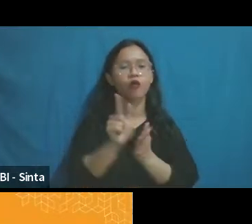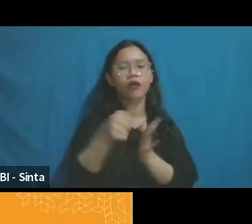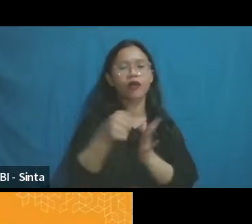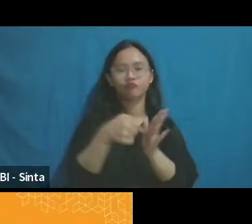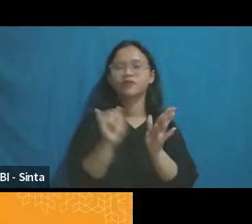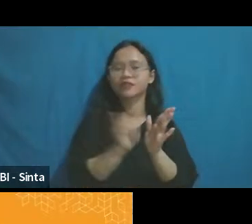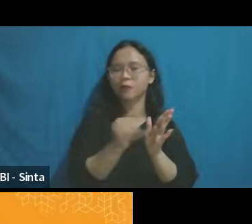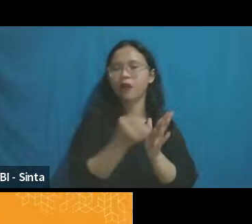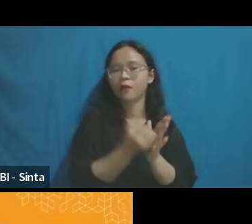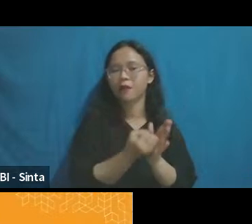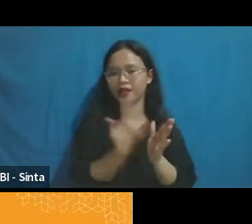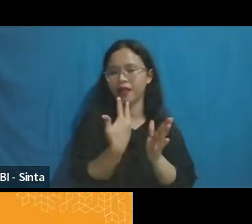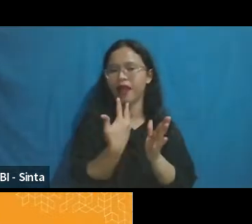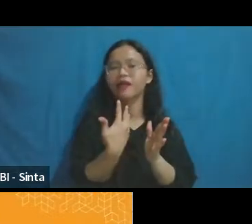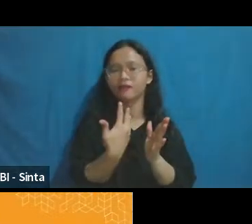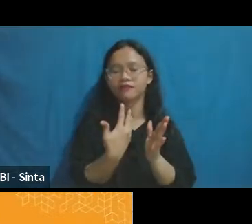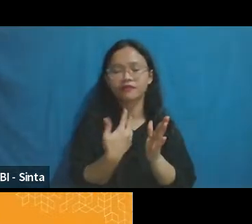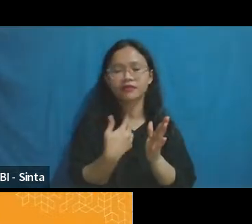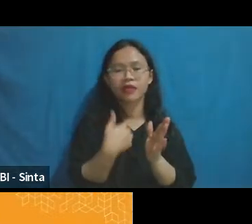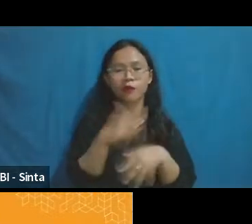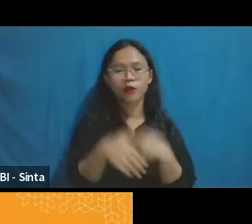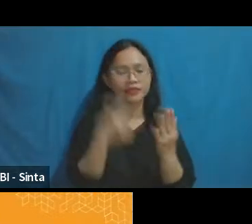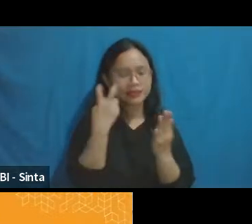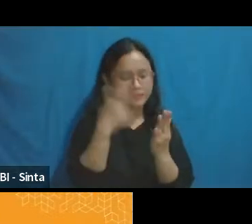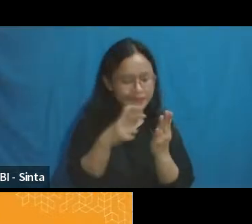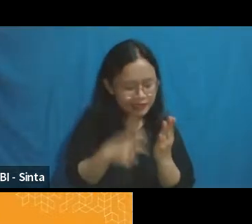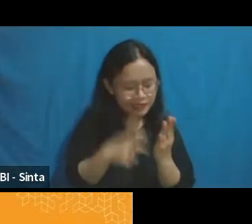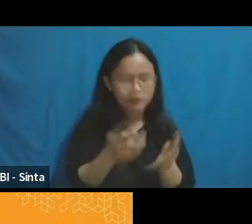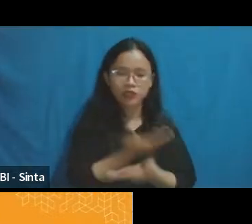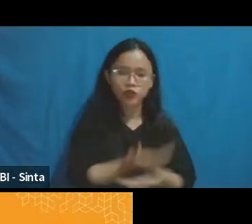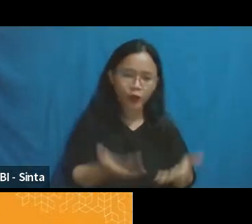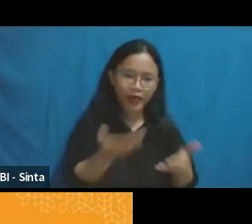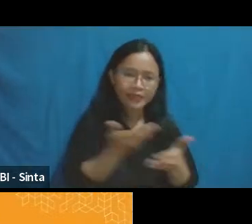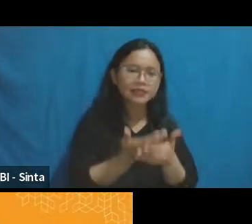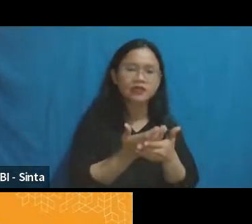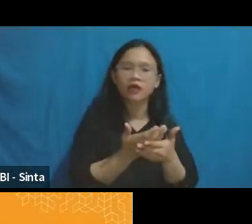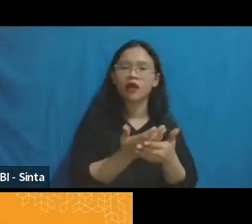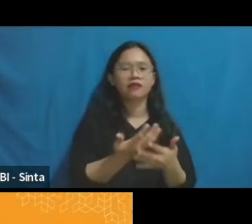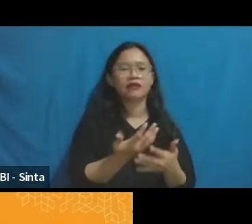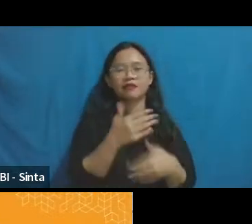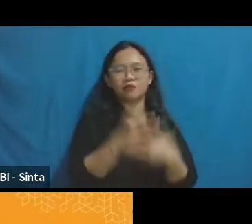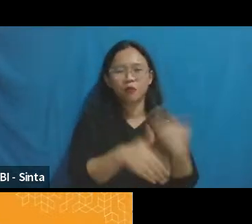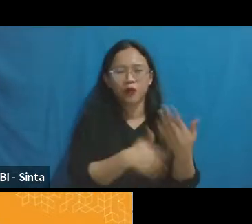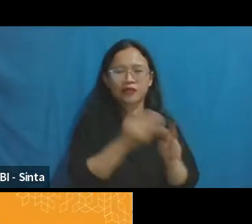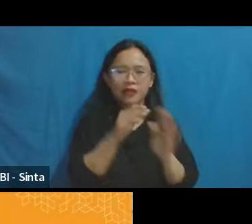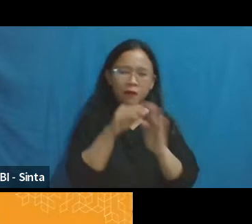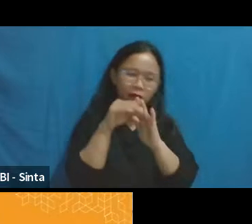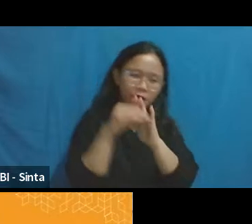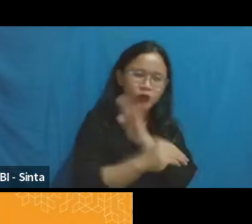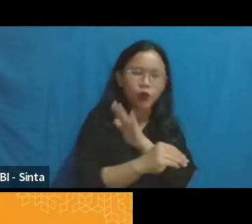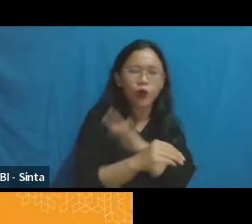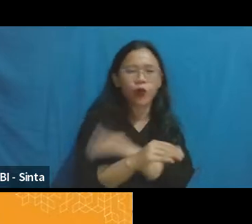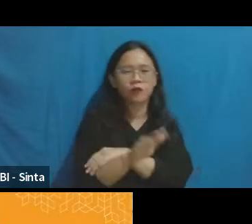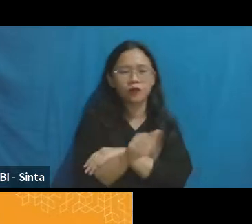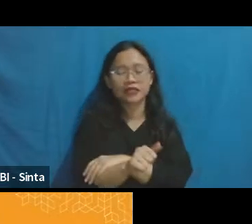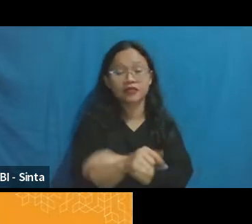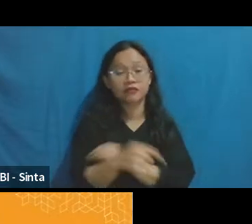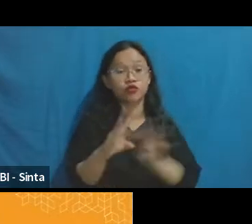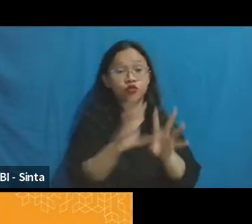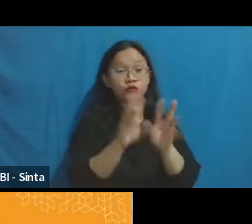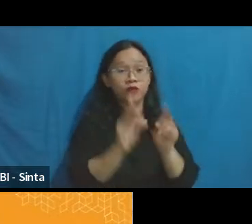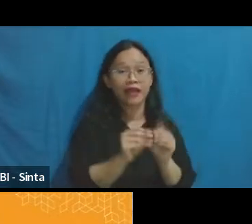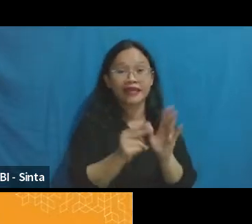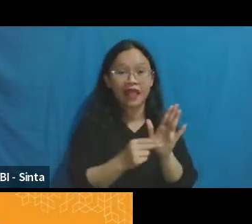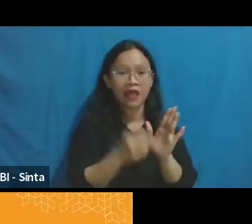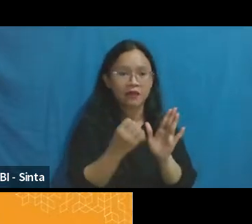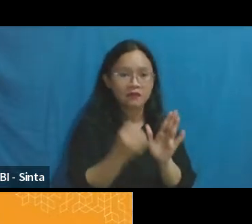we have seen, certainly across a whole number of different categories, the police and the actors that have